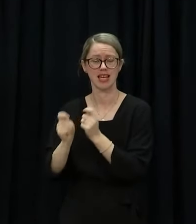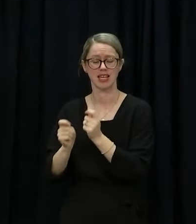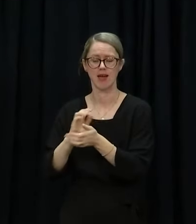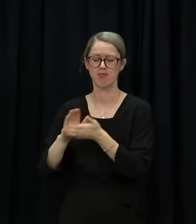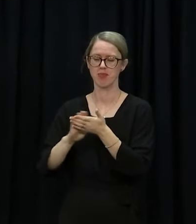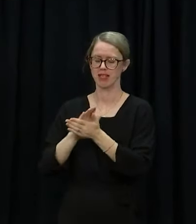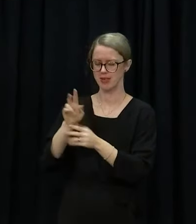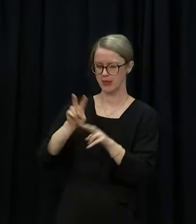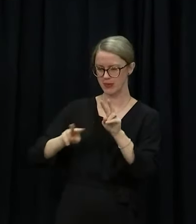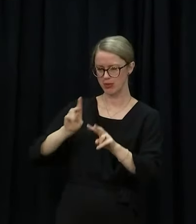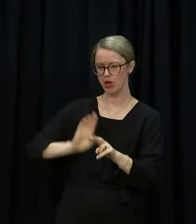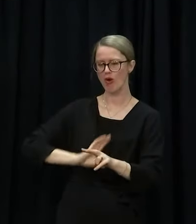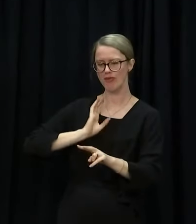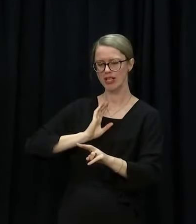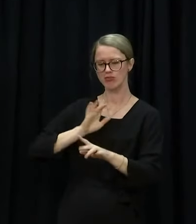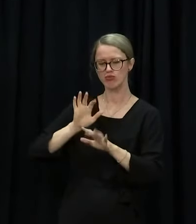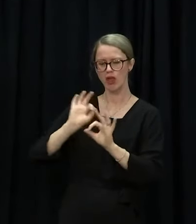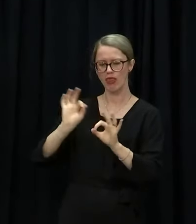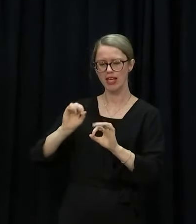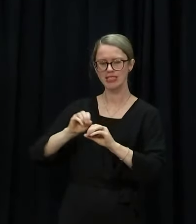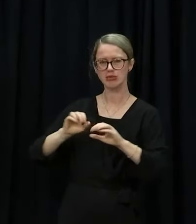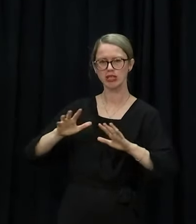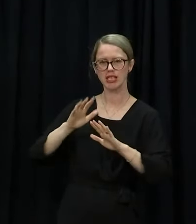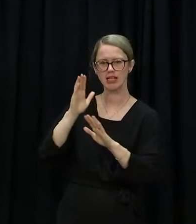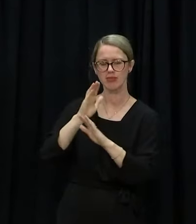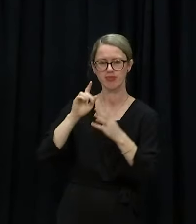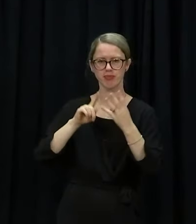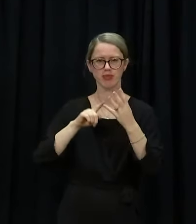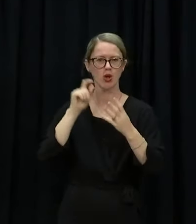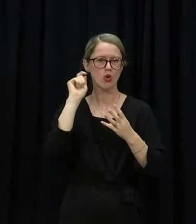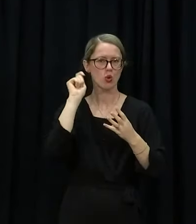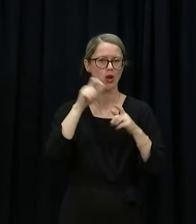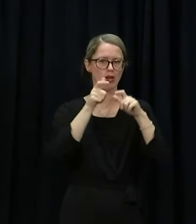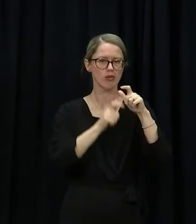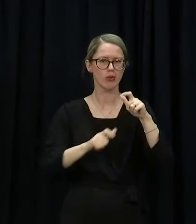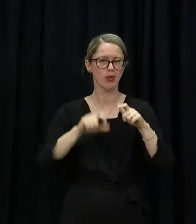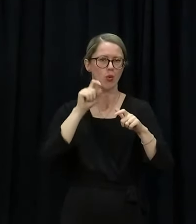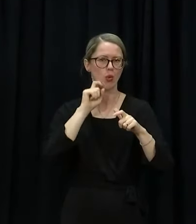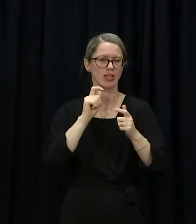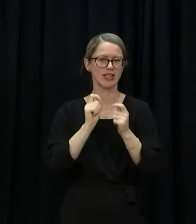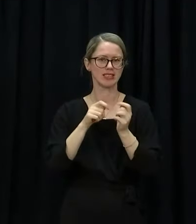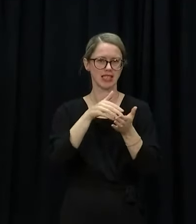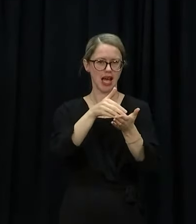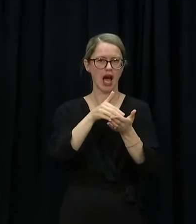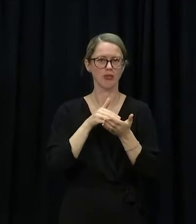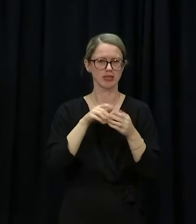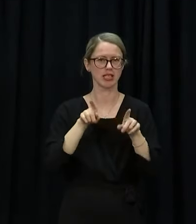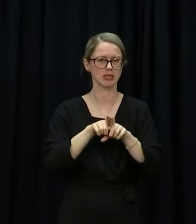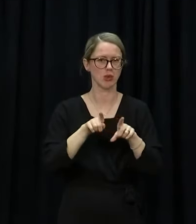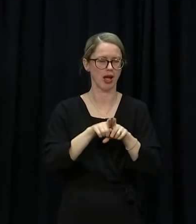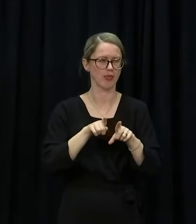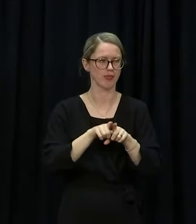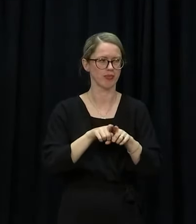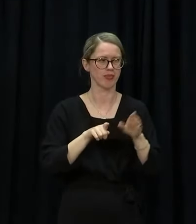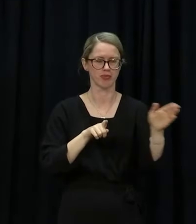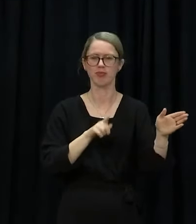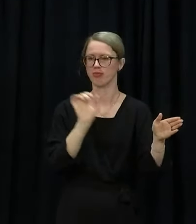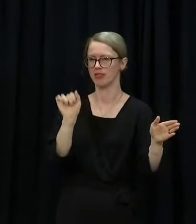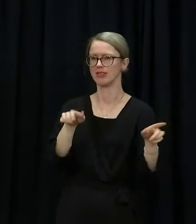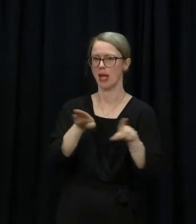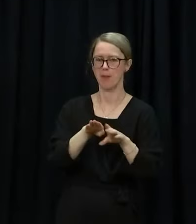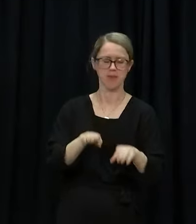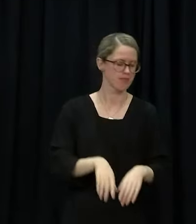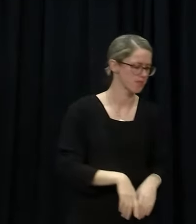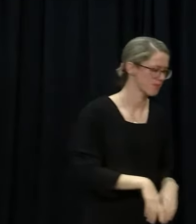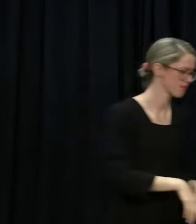our confidence that we haven't got spread. Wastewater testing helps as well. Those are all factors. Dr. Bloomfield? They're the main factors, Prime Minister. Dr.